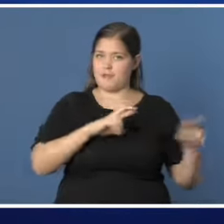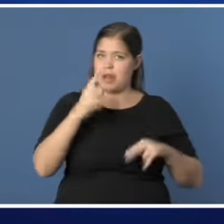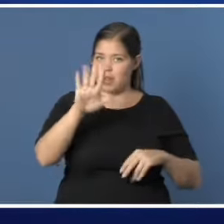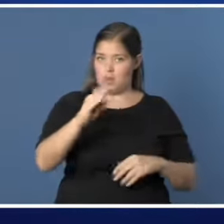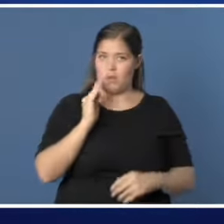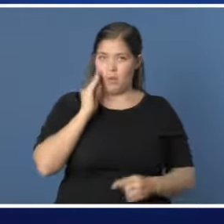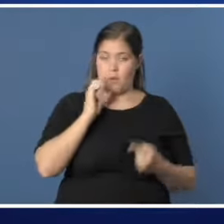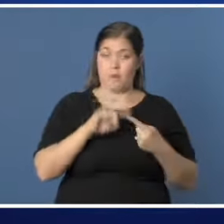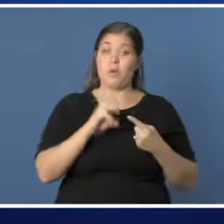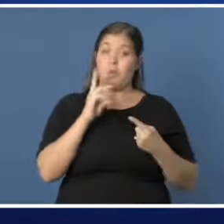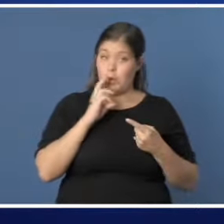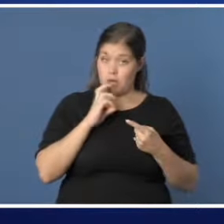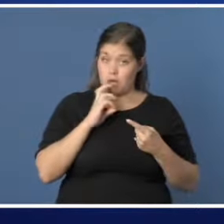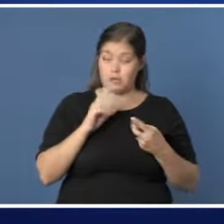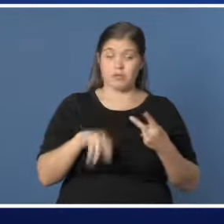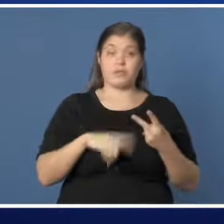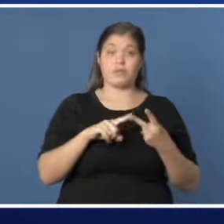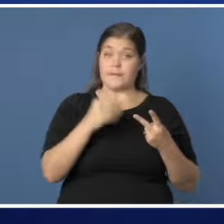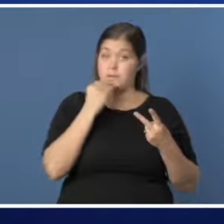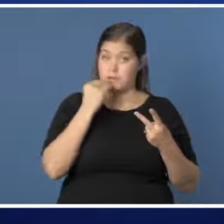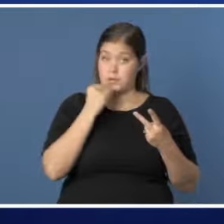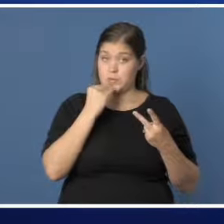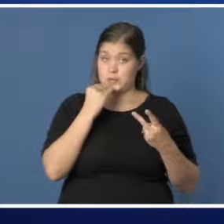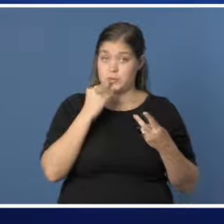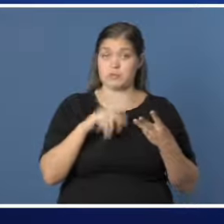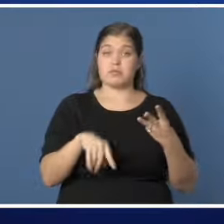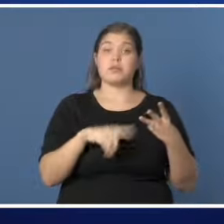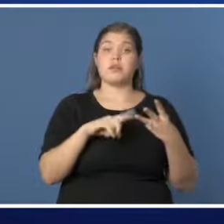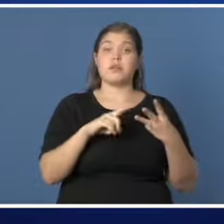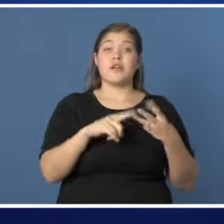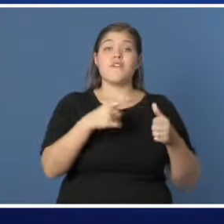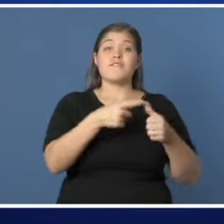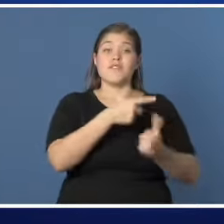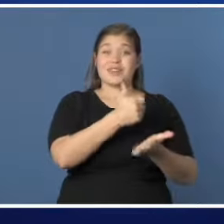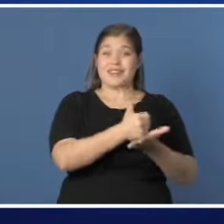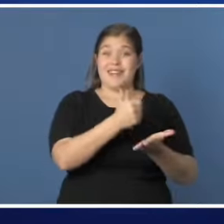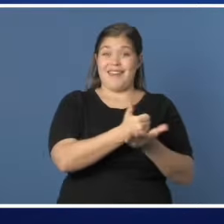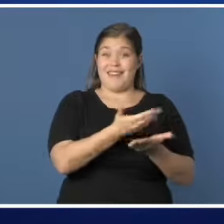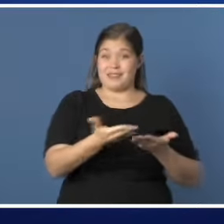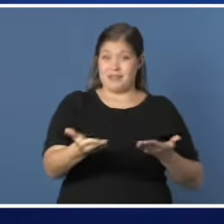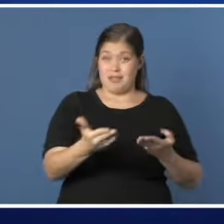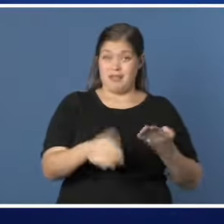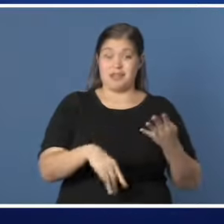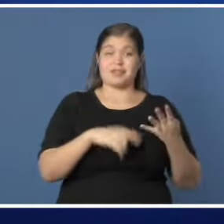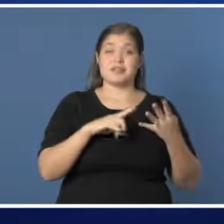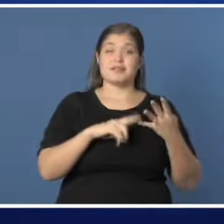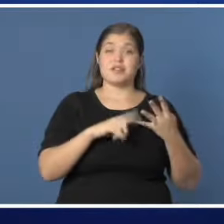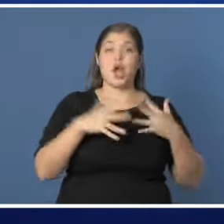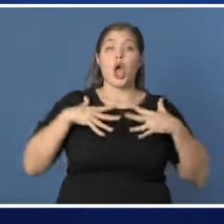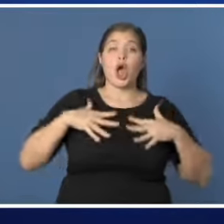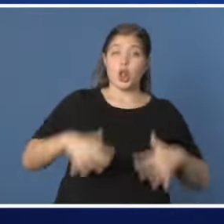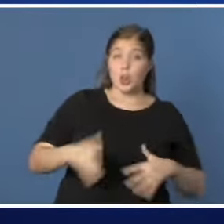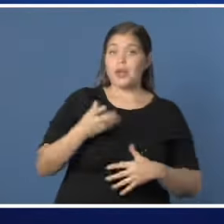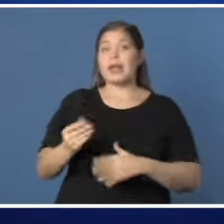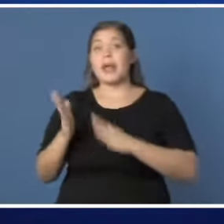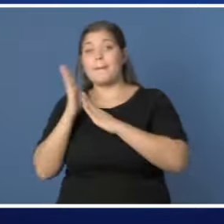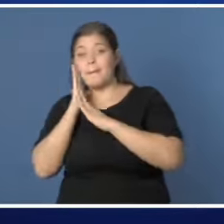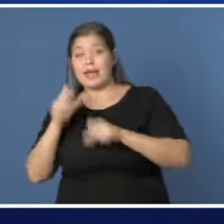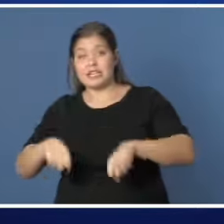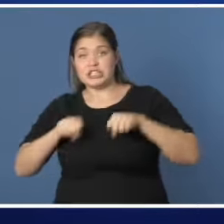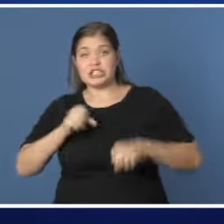6 basics you should stock for your home: water, food, first aid supplies, clothing